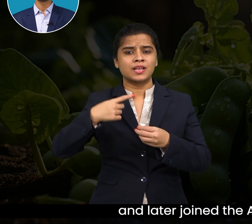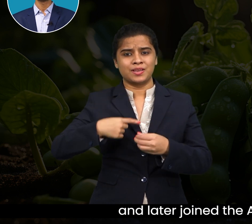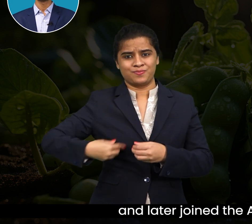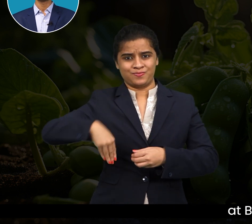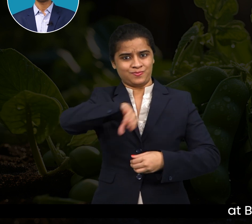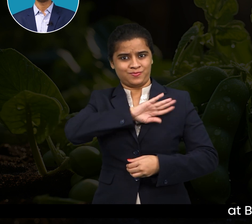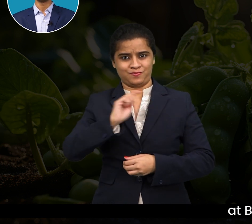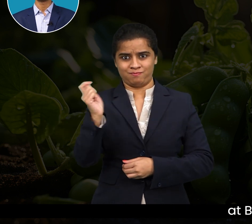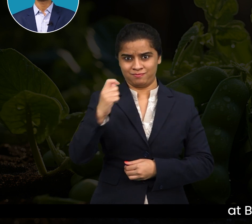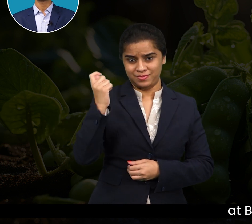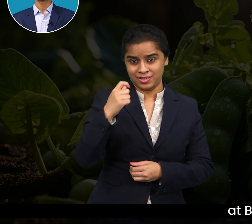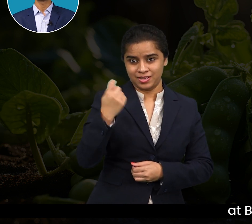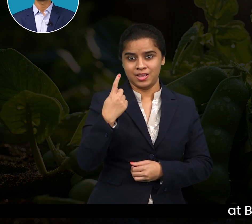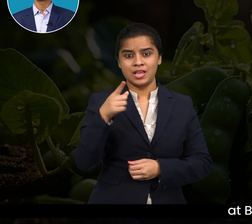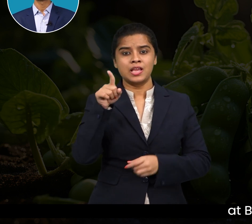monastery at Brunn.